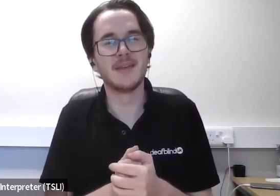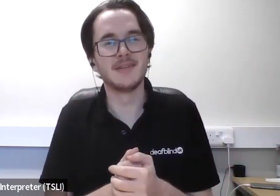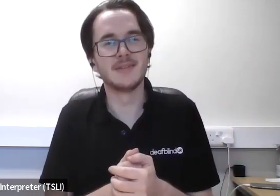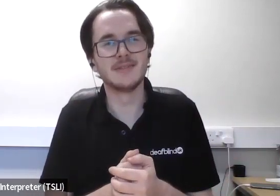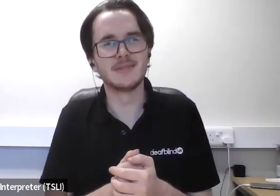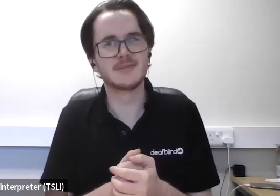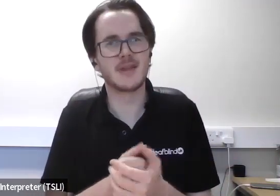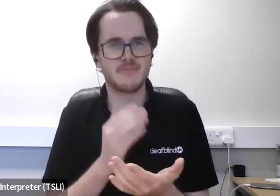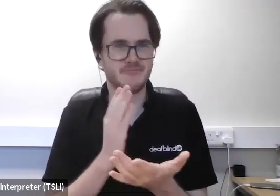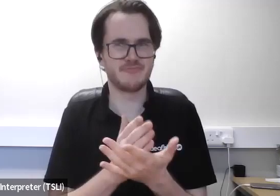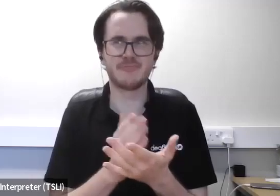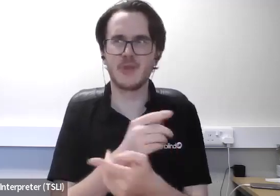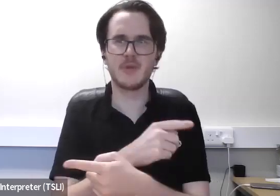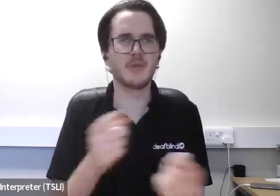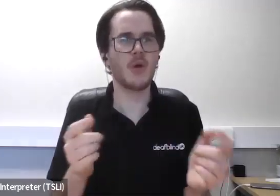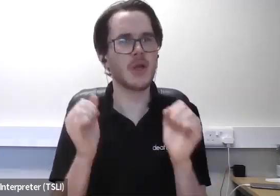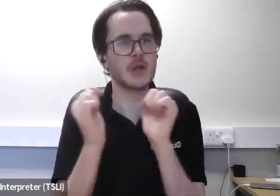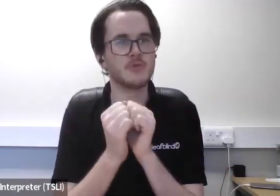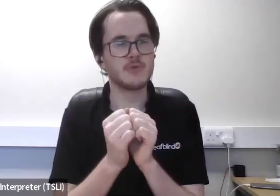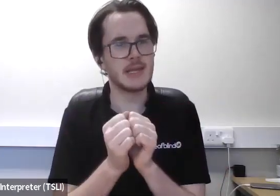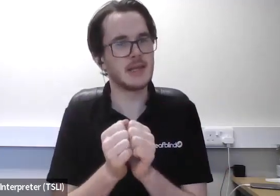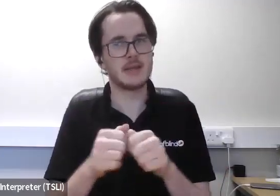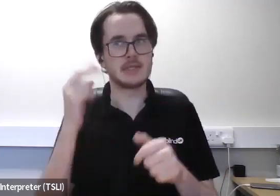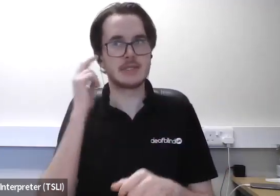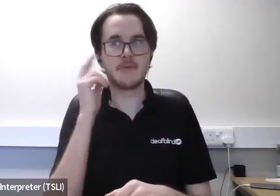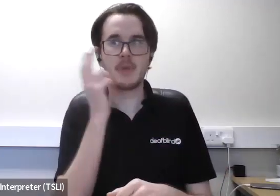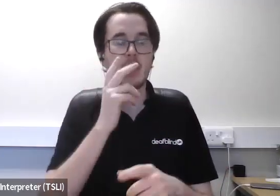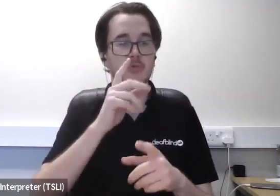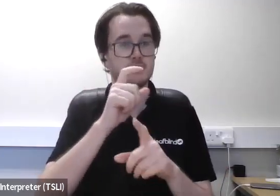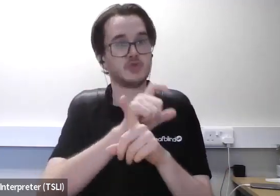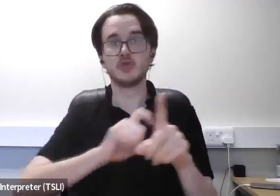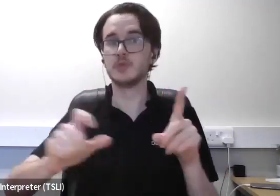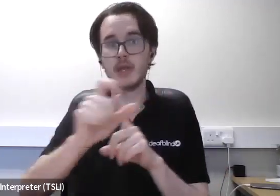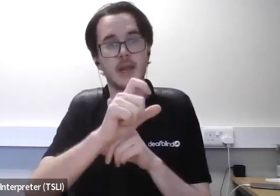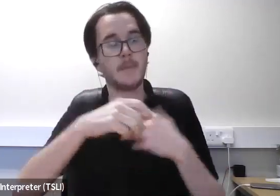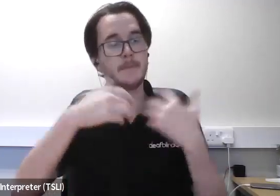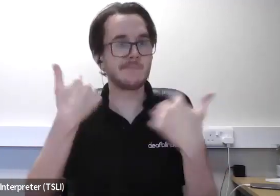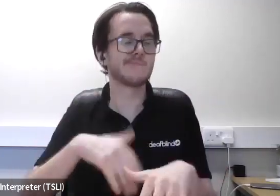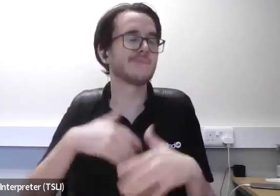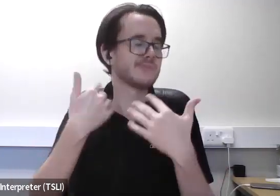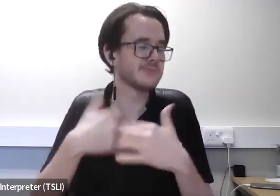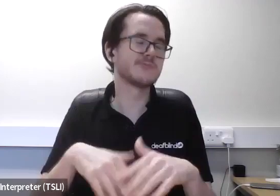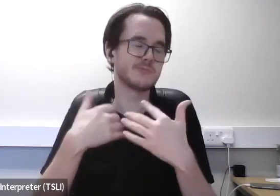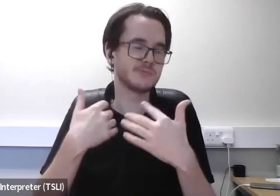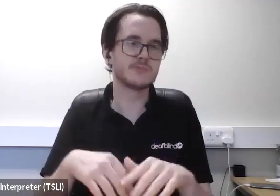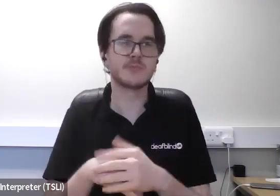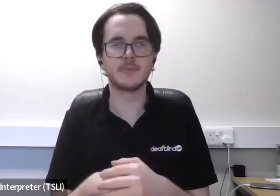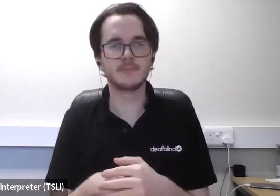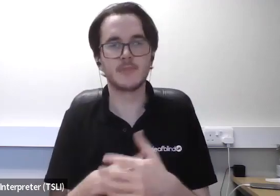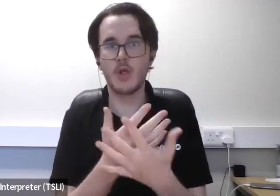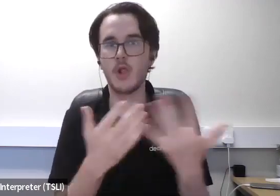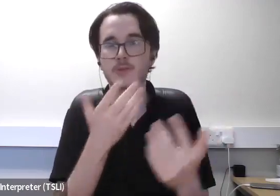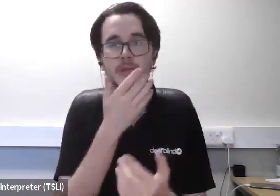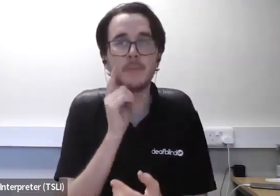I'm sure you'll agree that the sensory loss community is incredible. There are lots of remarkable